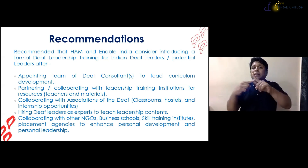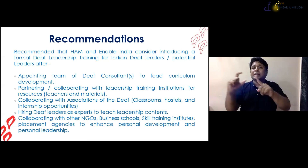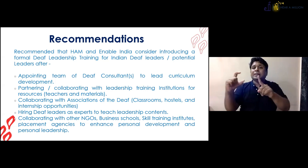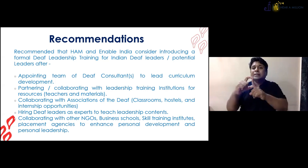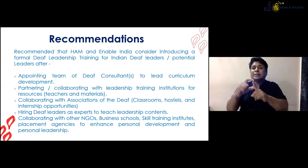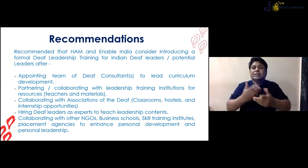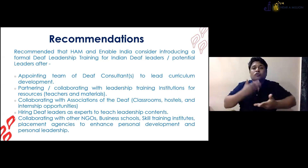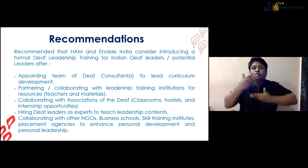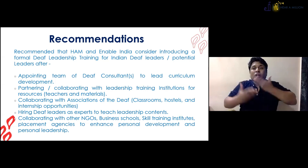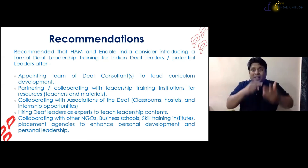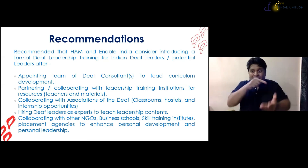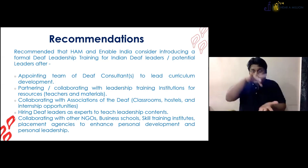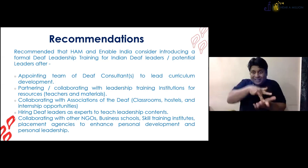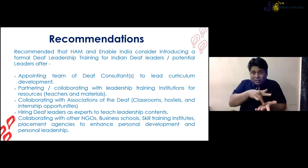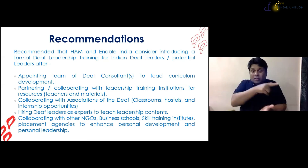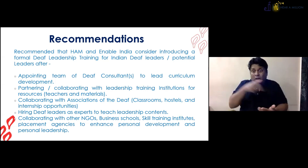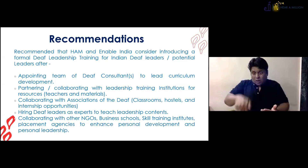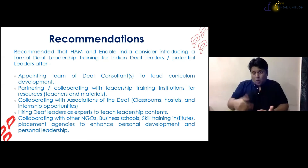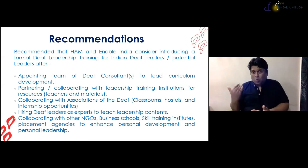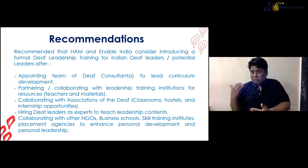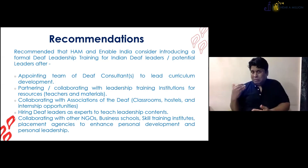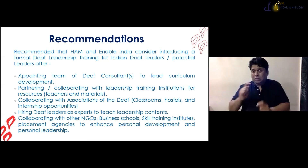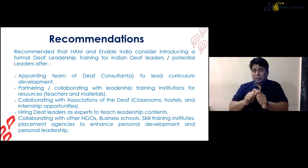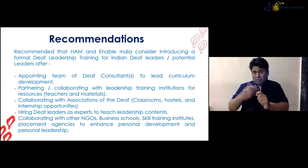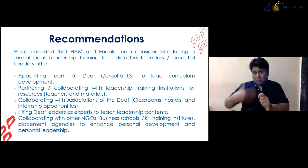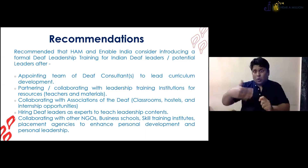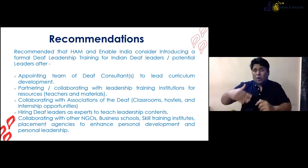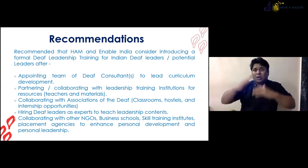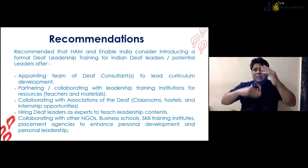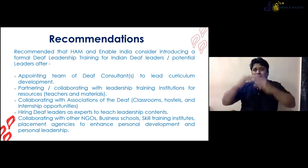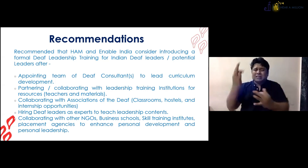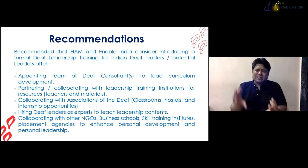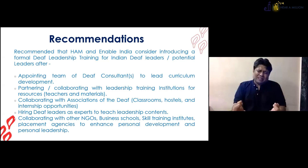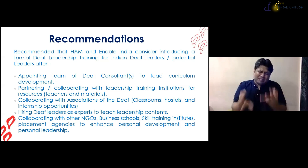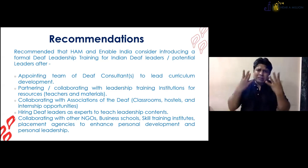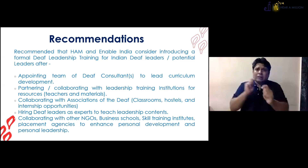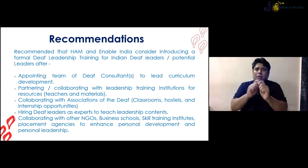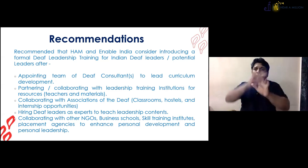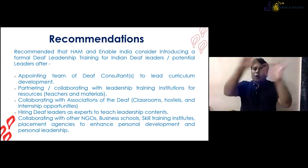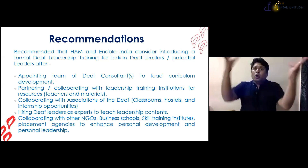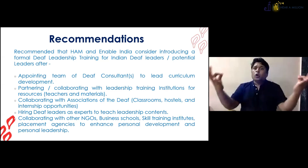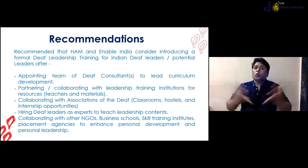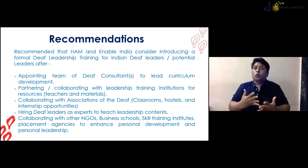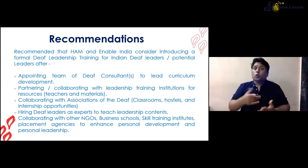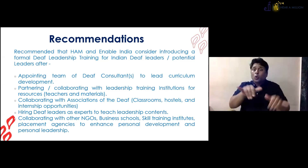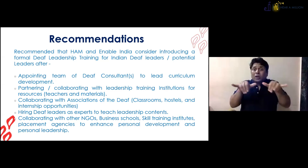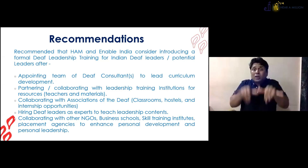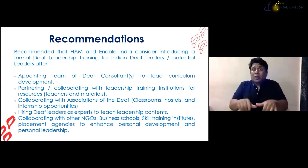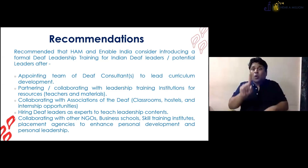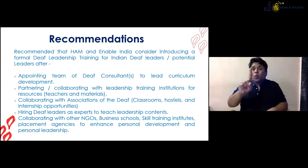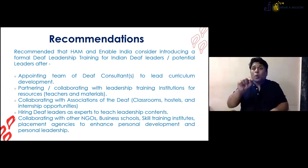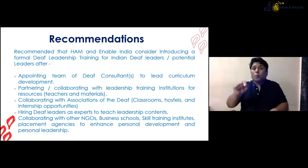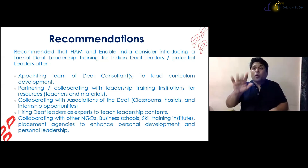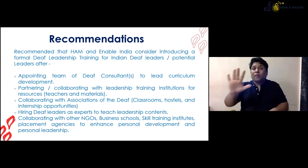their MPTC training center, MPTCD. So just now they are, constructions going on, and the constructions become all